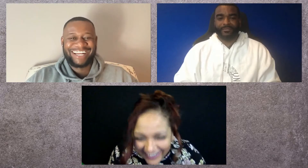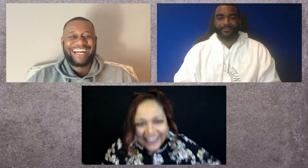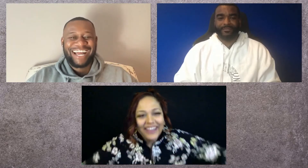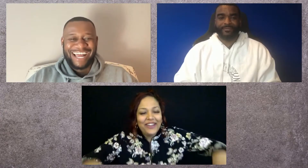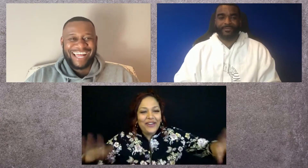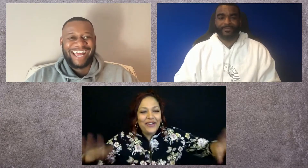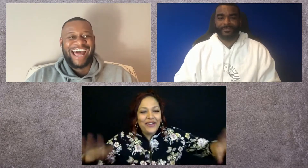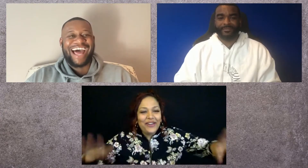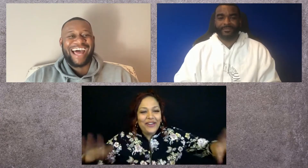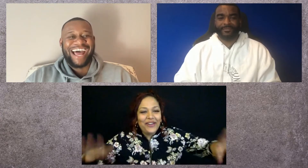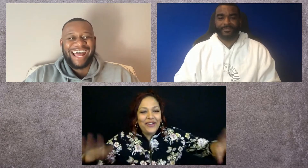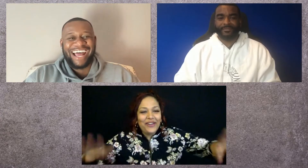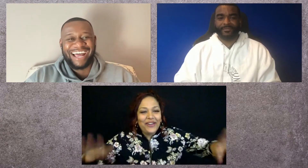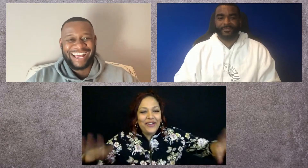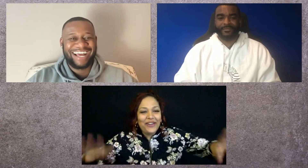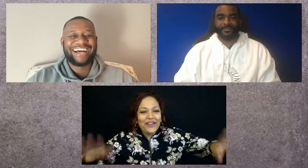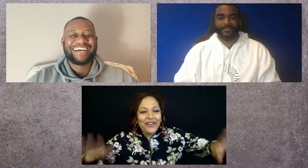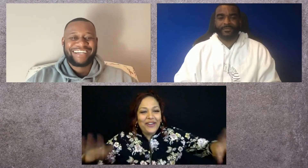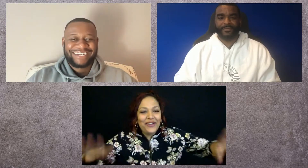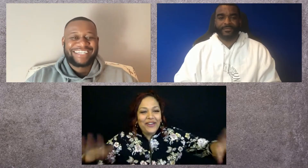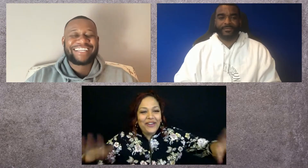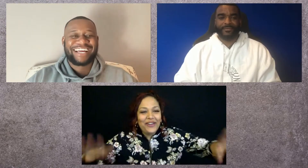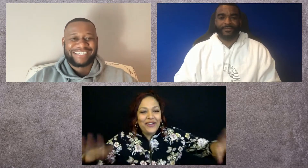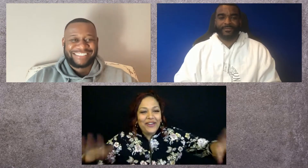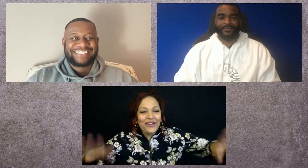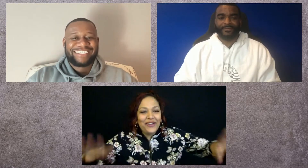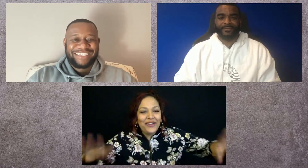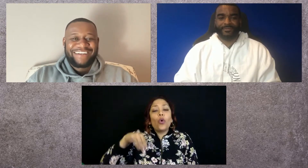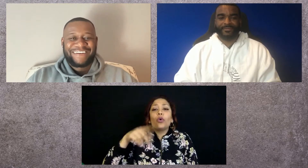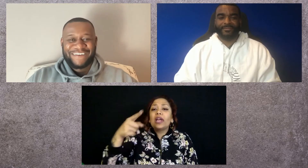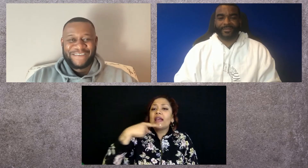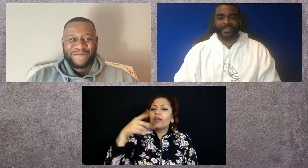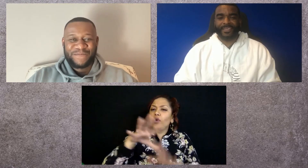I'm still in awe. I'm just in awe right now. Yes.